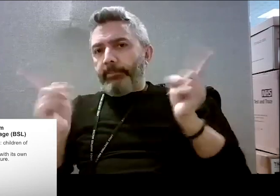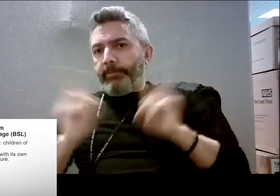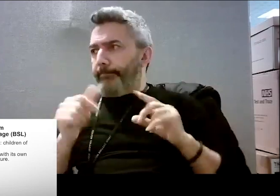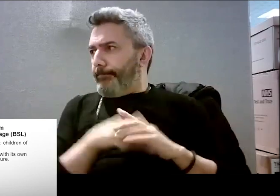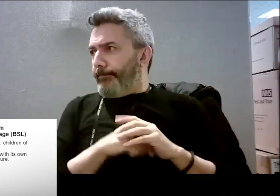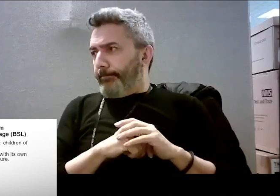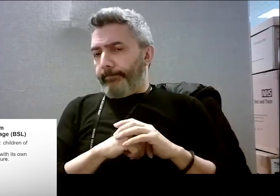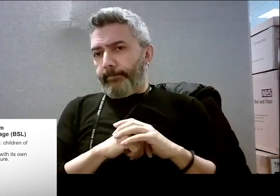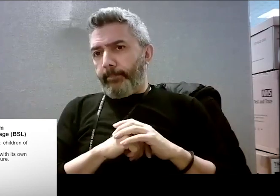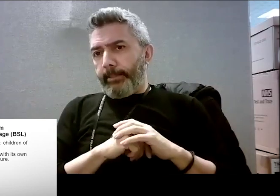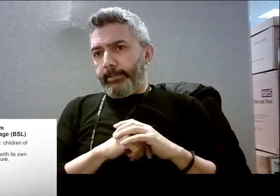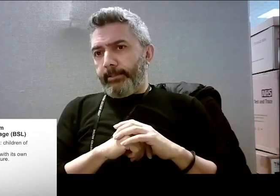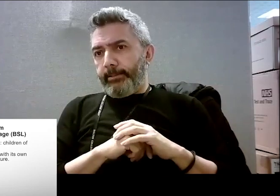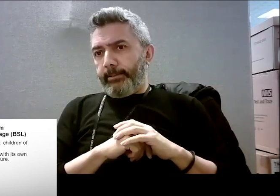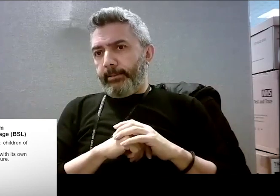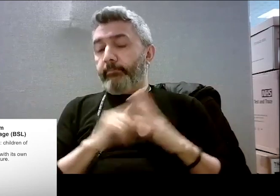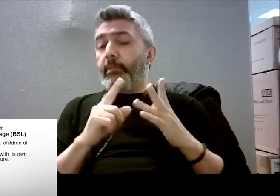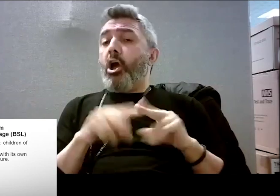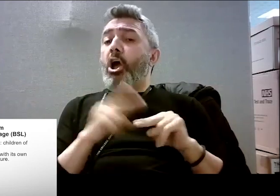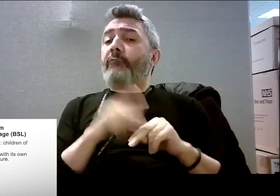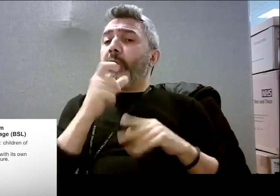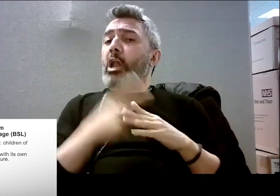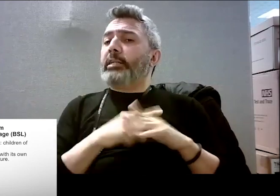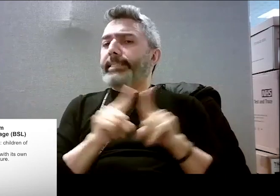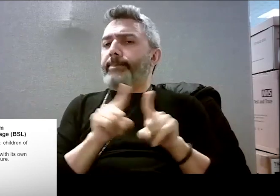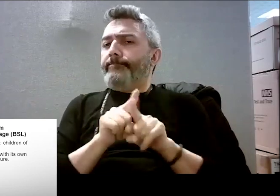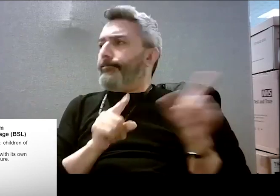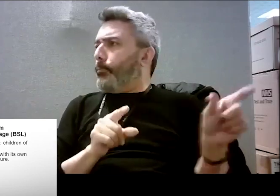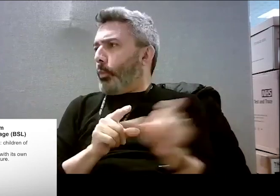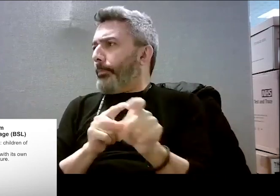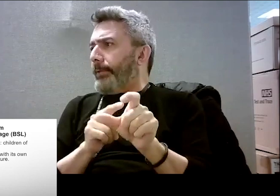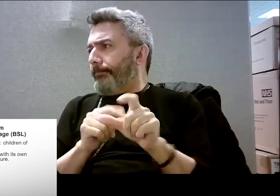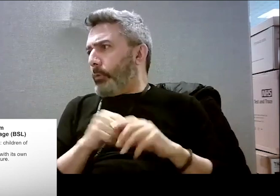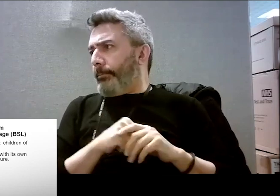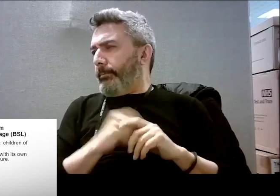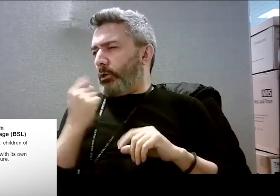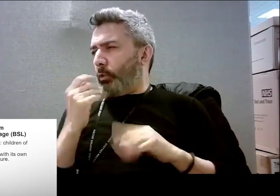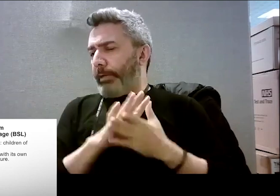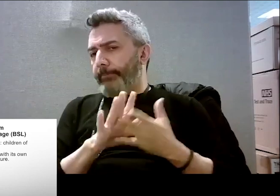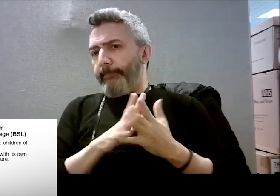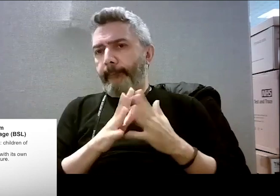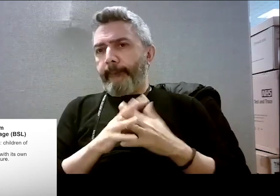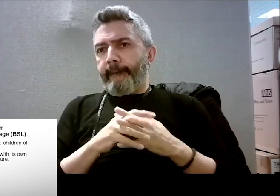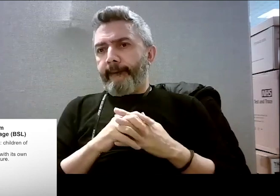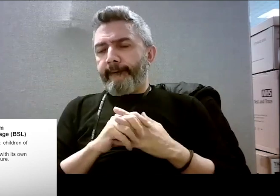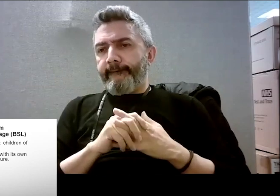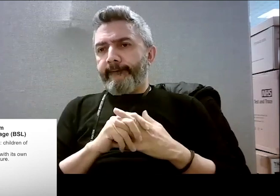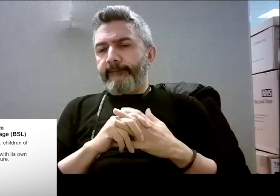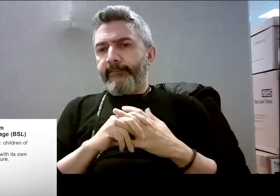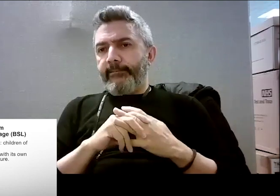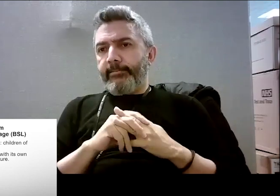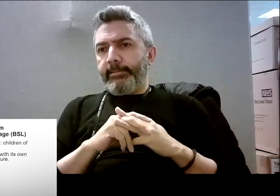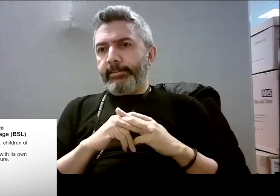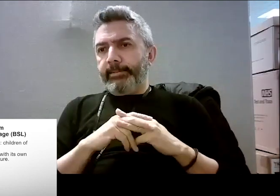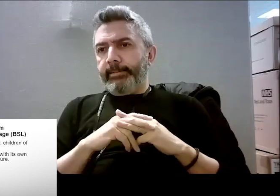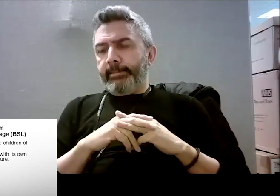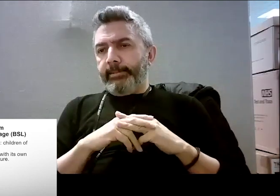you're using it for and what you're switching on or switching off. So it's the same English word, but we have many, many